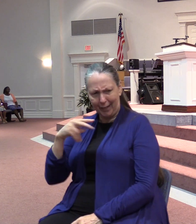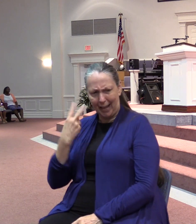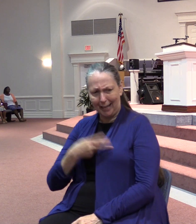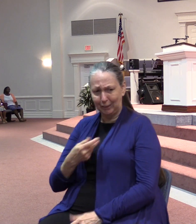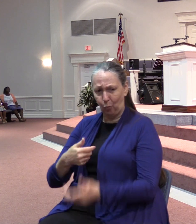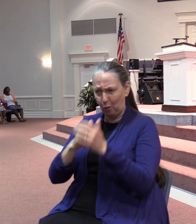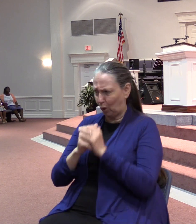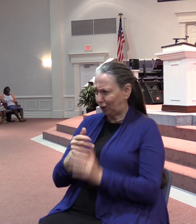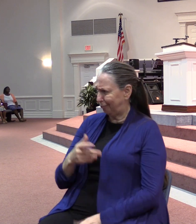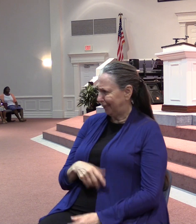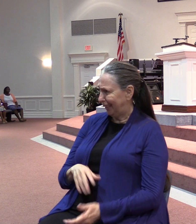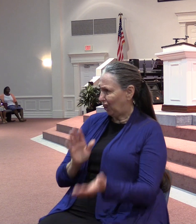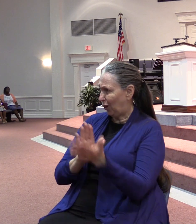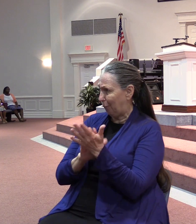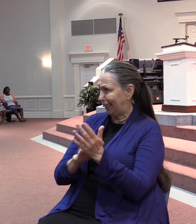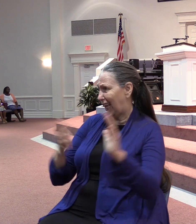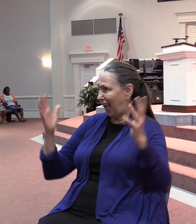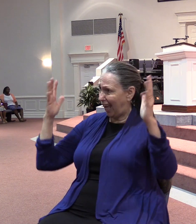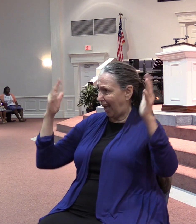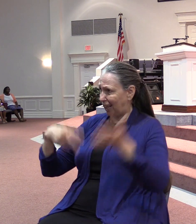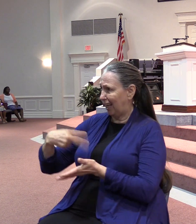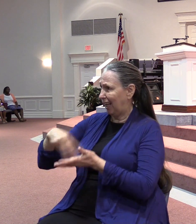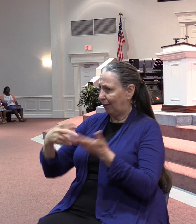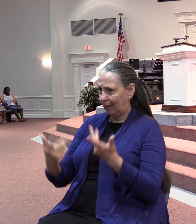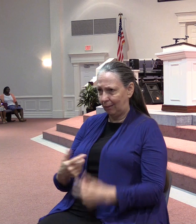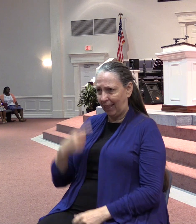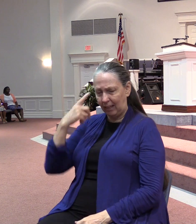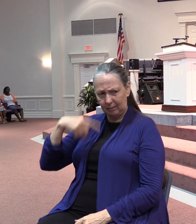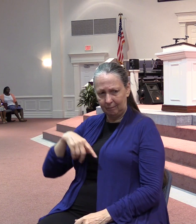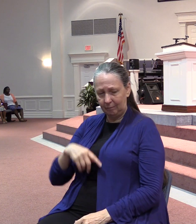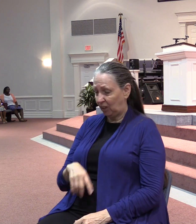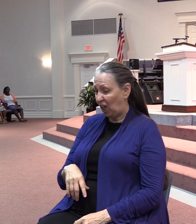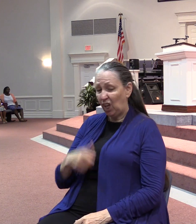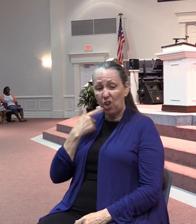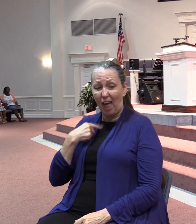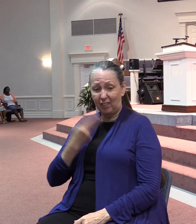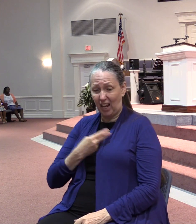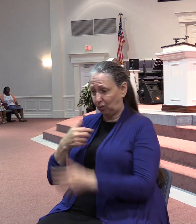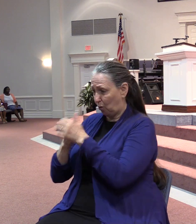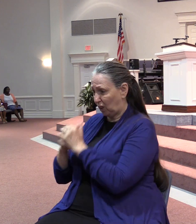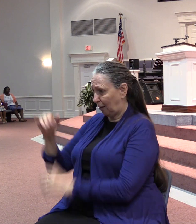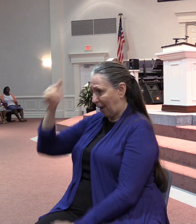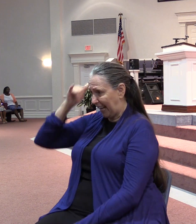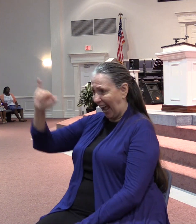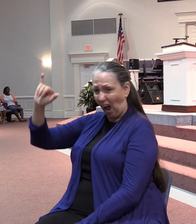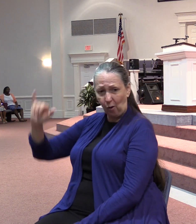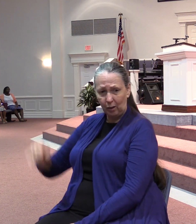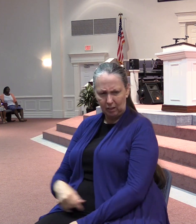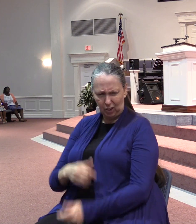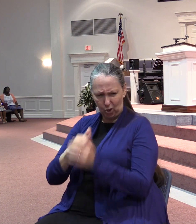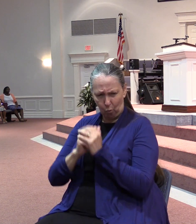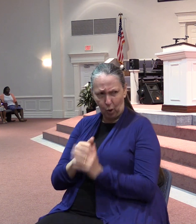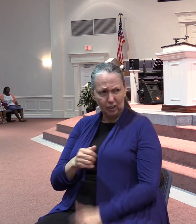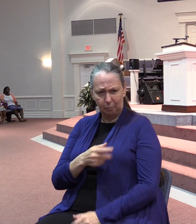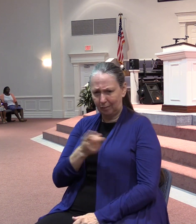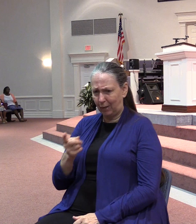we worship as well. That's true. They said, well, you laughed at us for worshiping around a cow, but you're worshiping